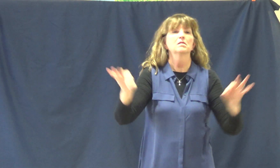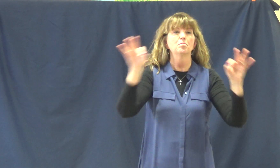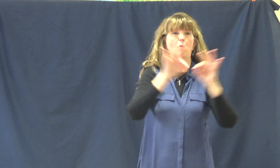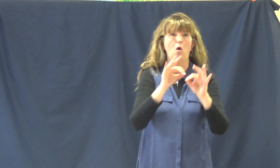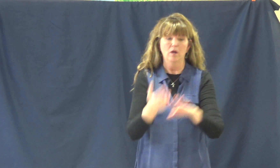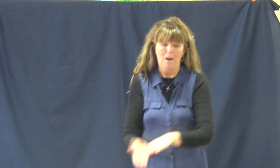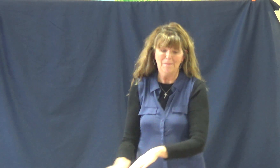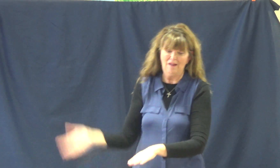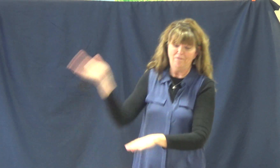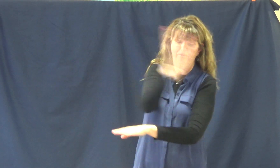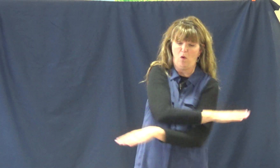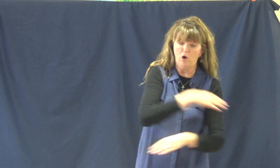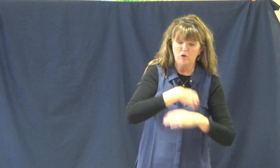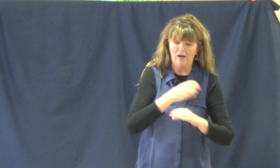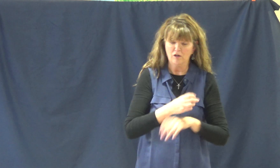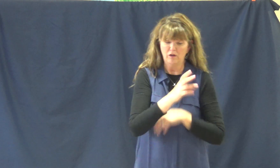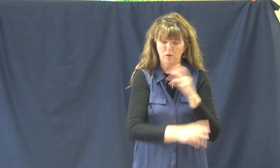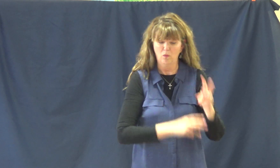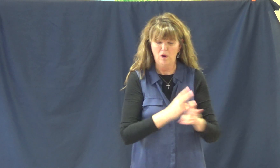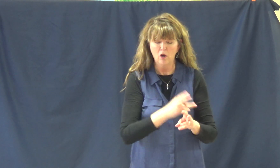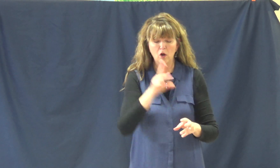before the creation of the world